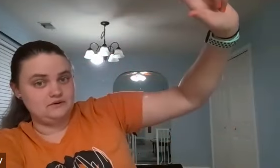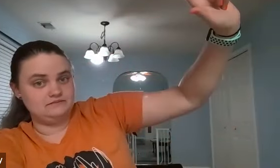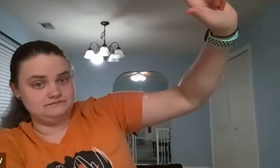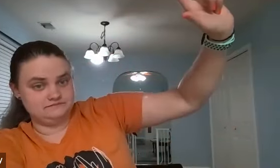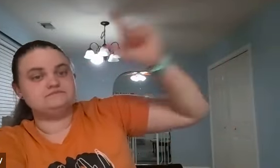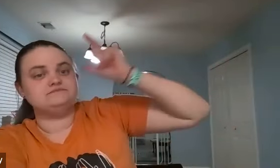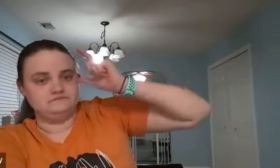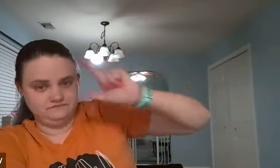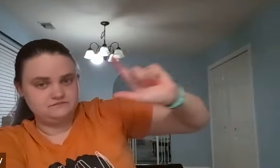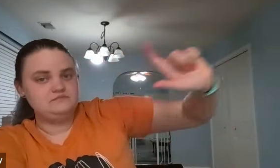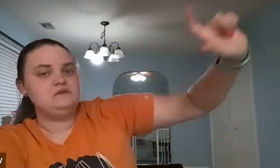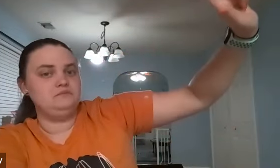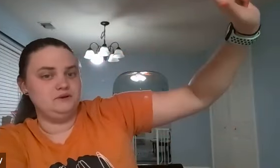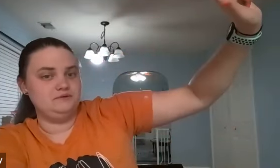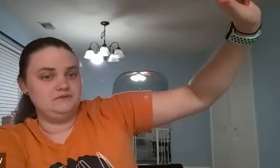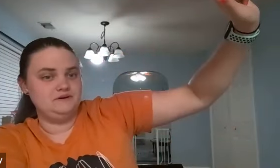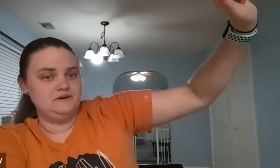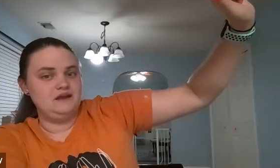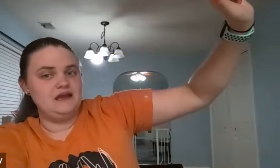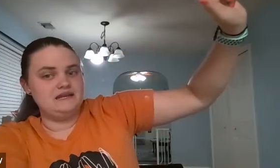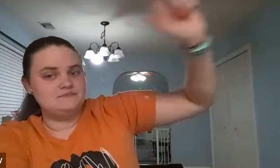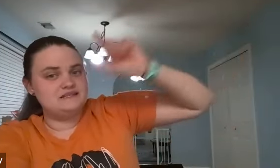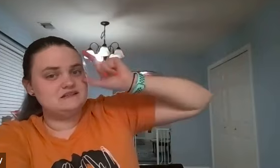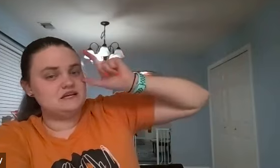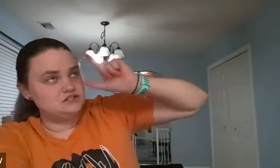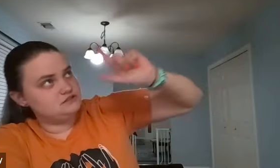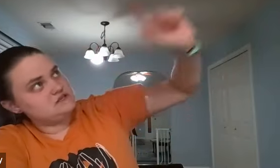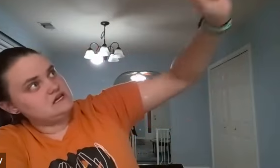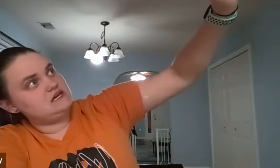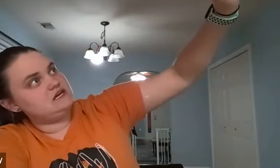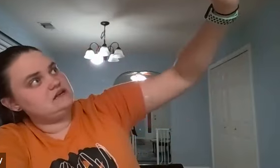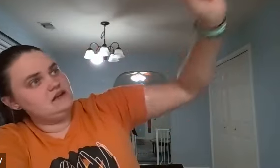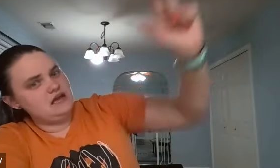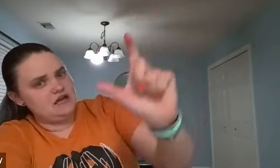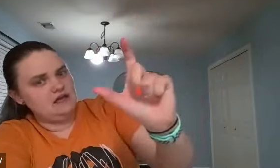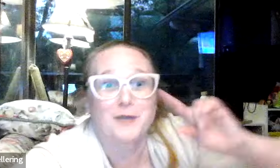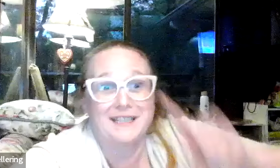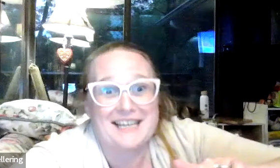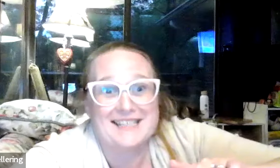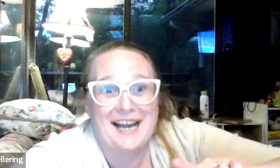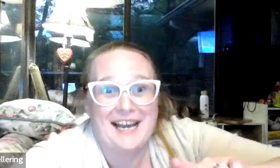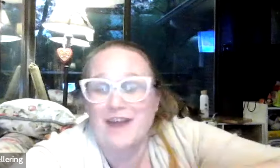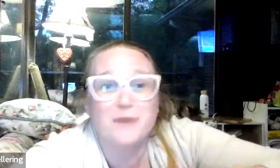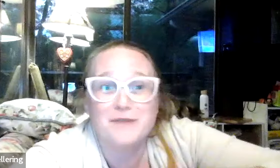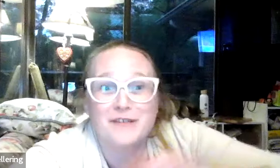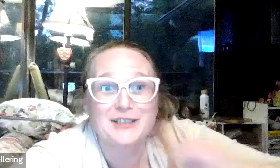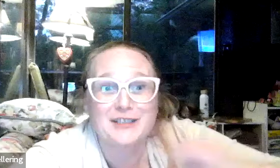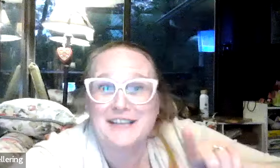Moon. Moon. And it's basically because you're seeing it. Ooh, I really like that sign. We've never done that